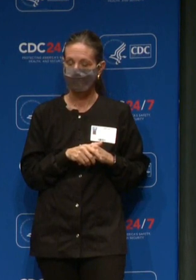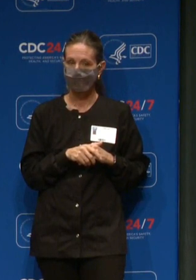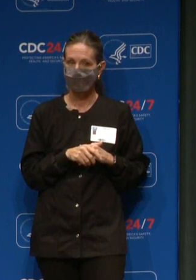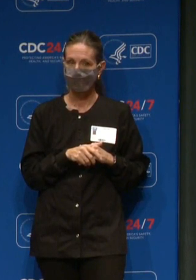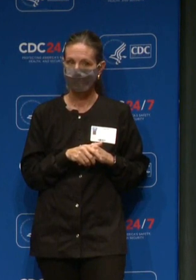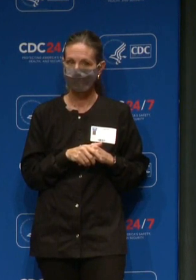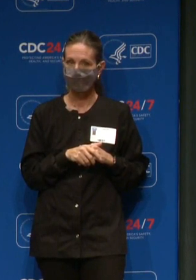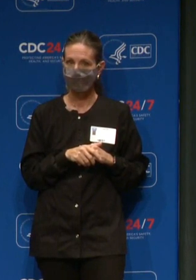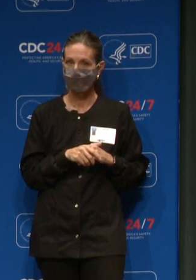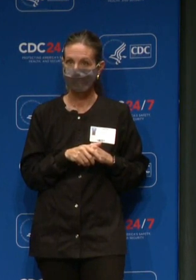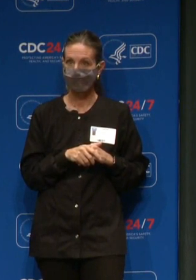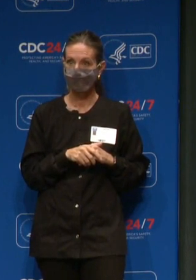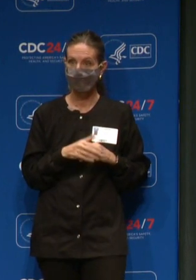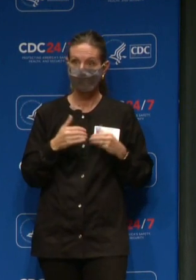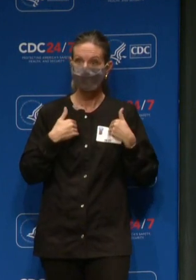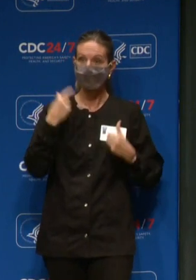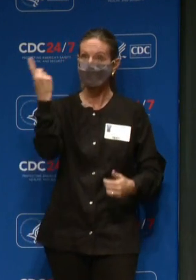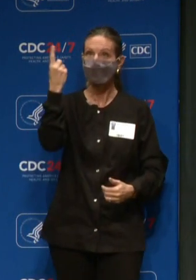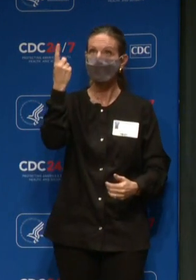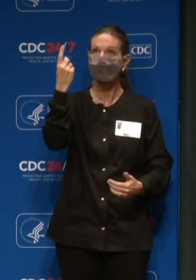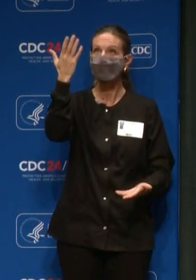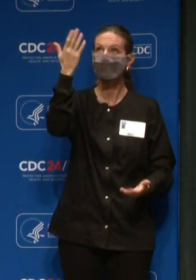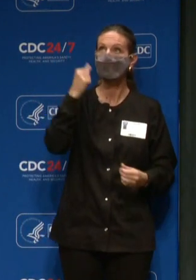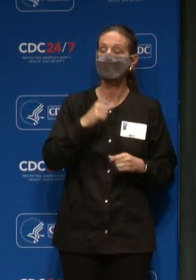Do we have Bloomberg on the phone? Please go ahead.